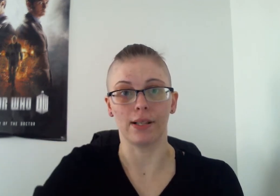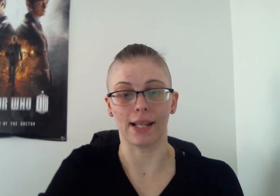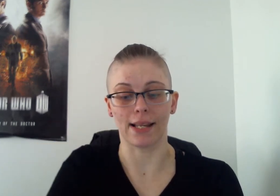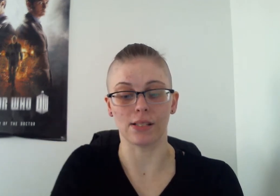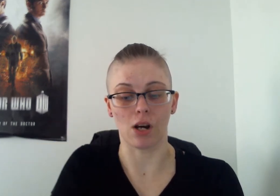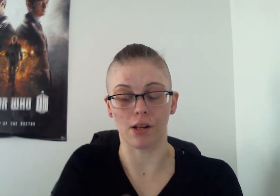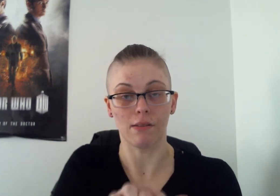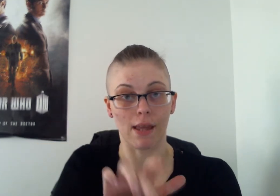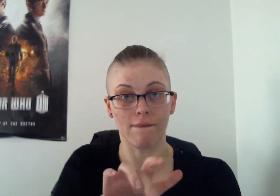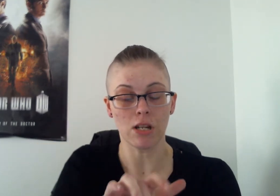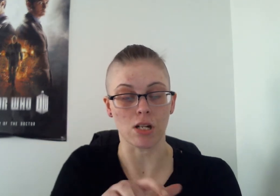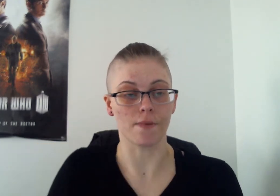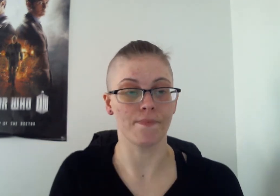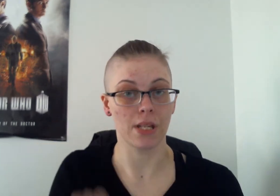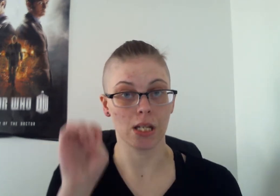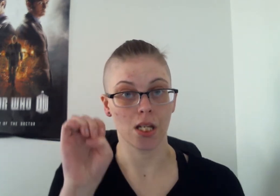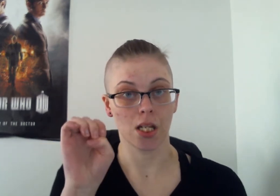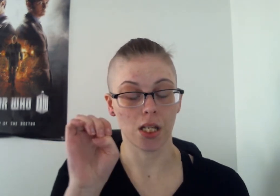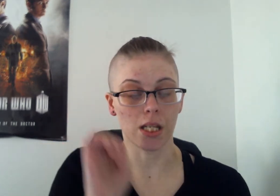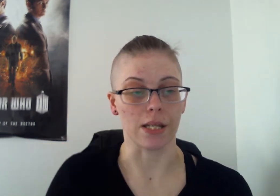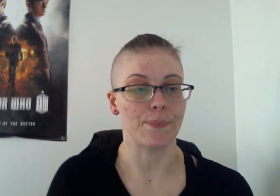land on that finger. E.